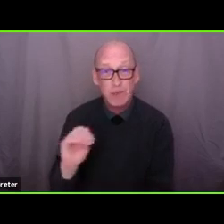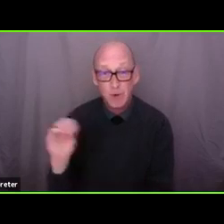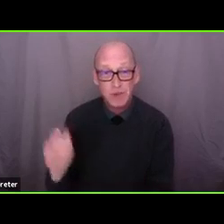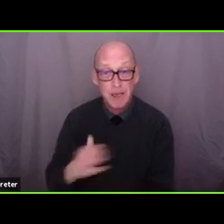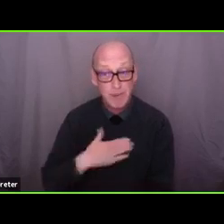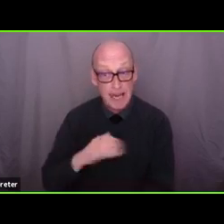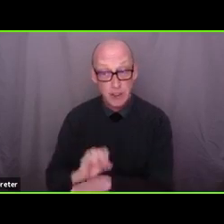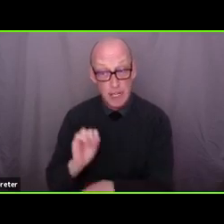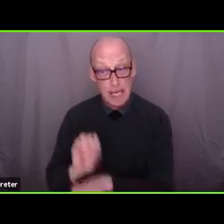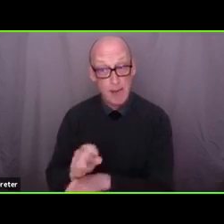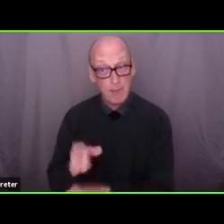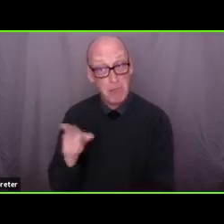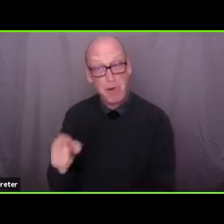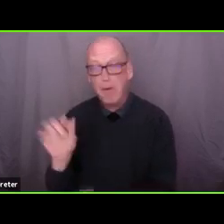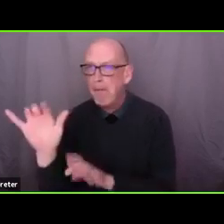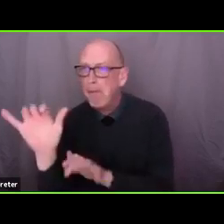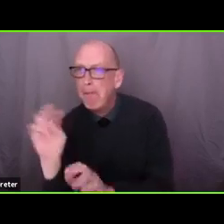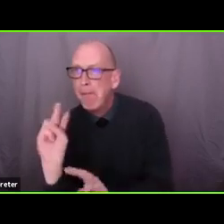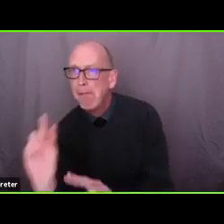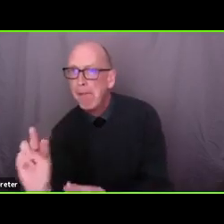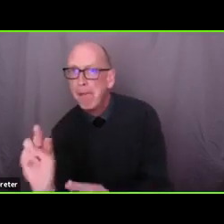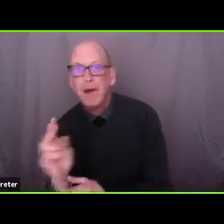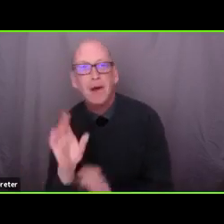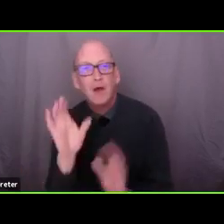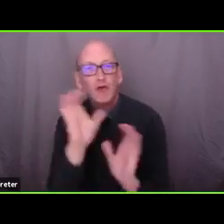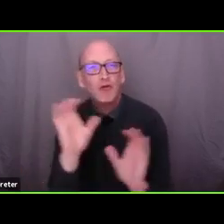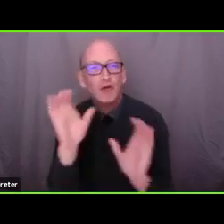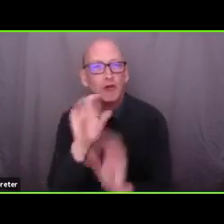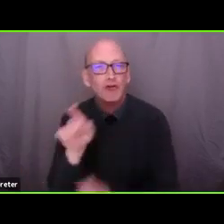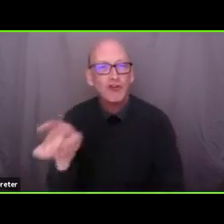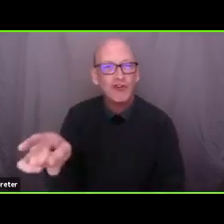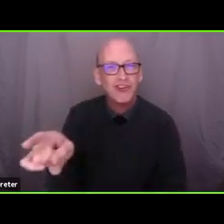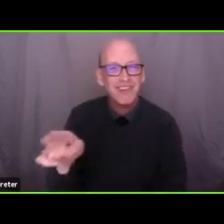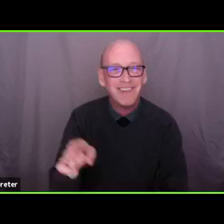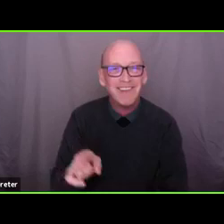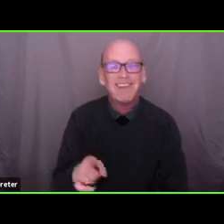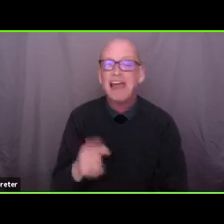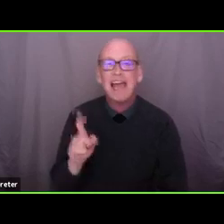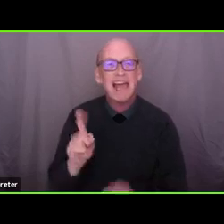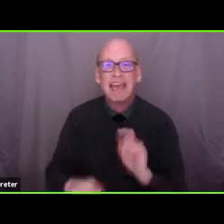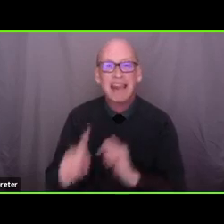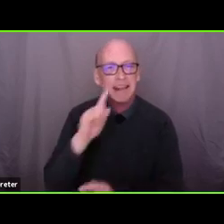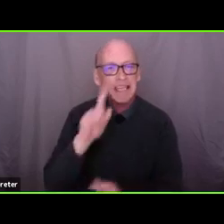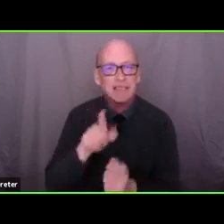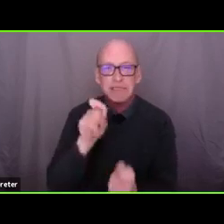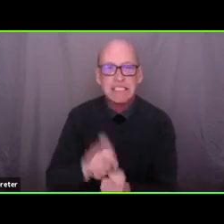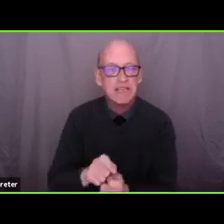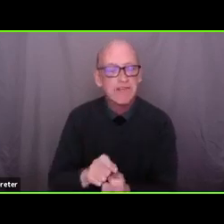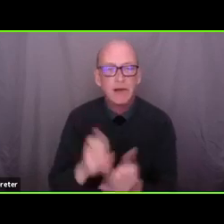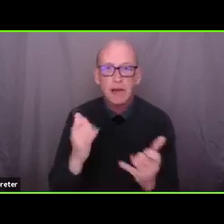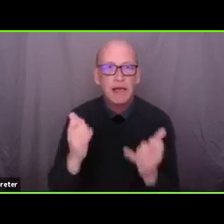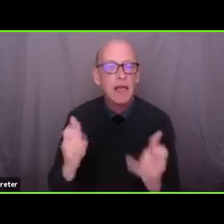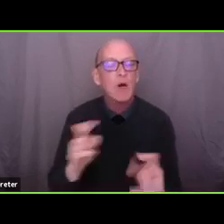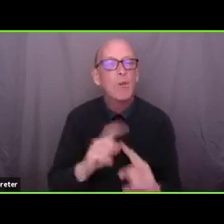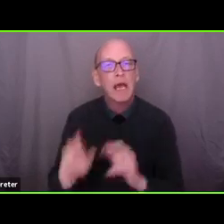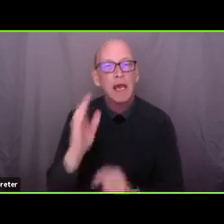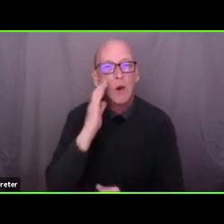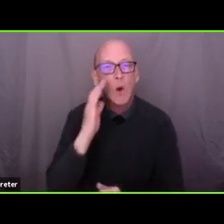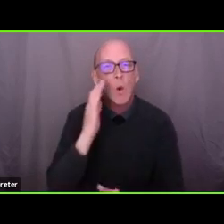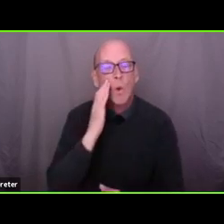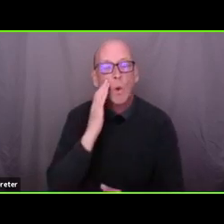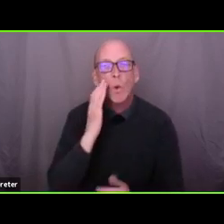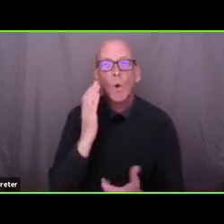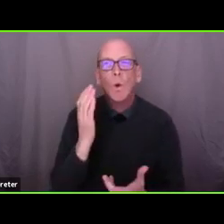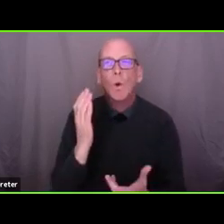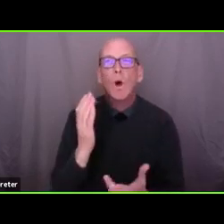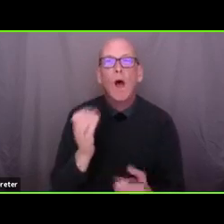good at it. So start to just, I can't think of any specific things off the top of my head, but I know that there are